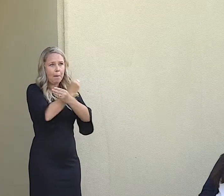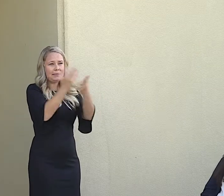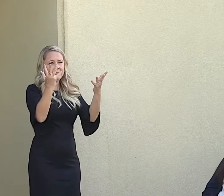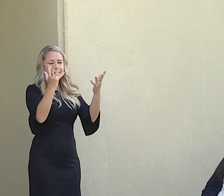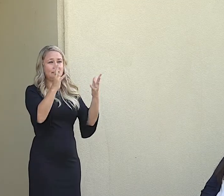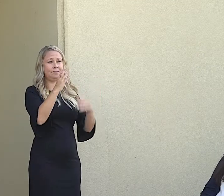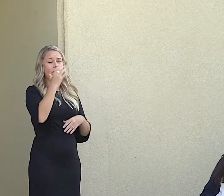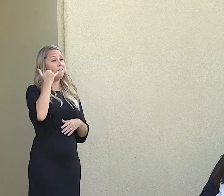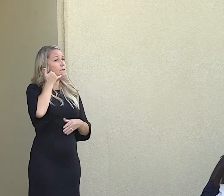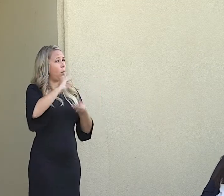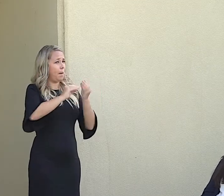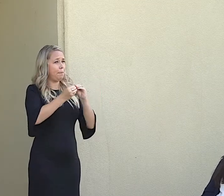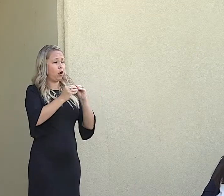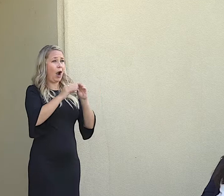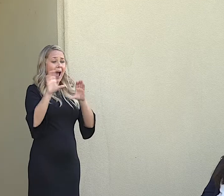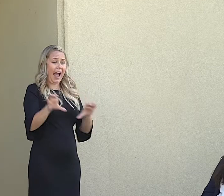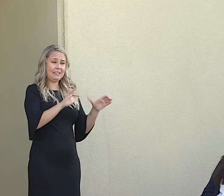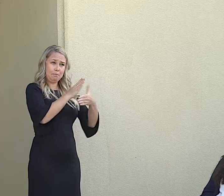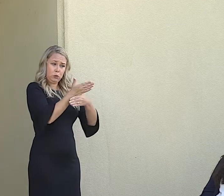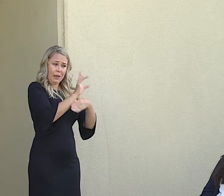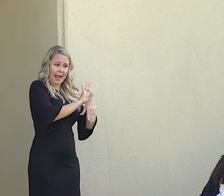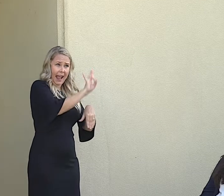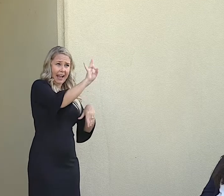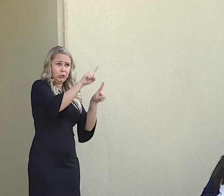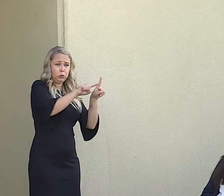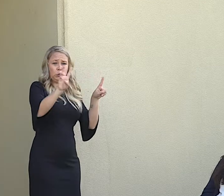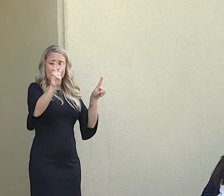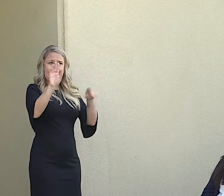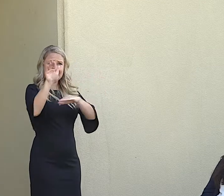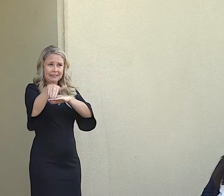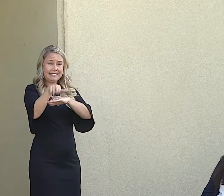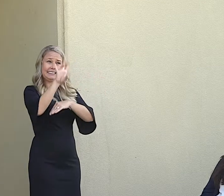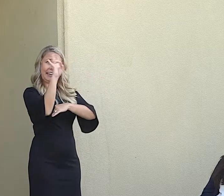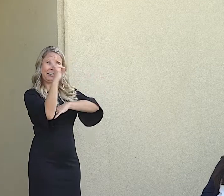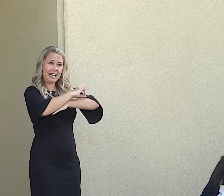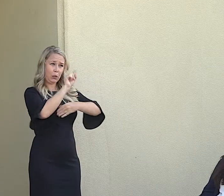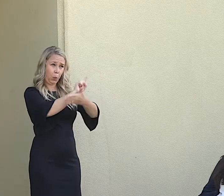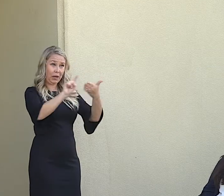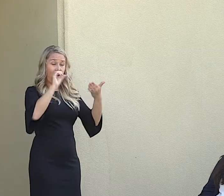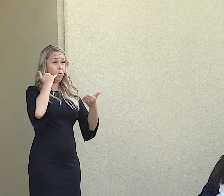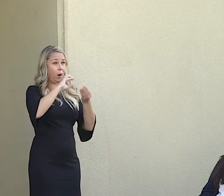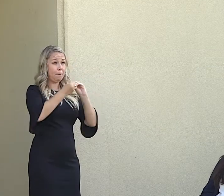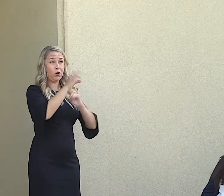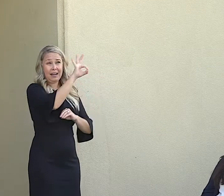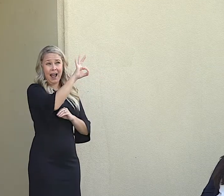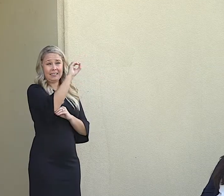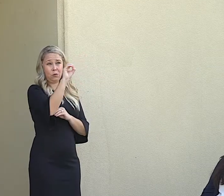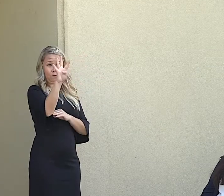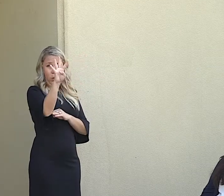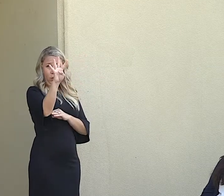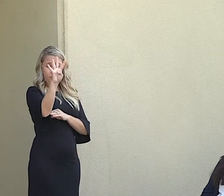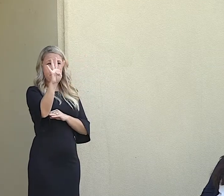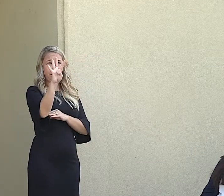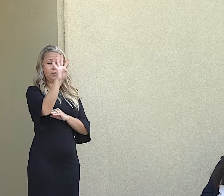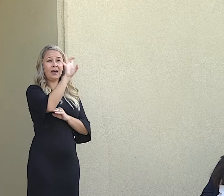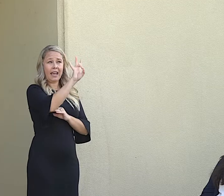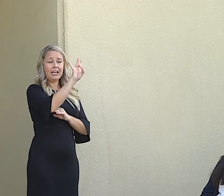The hotline is active between 8 a.m. and 6 p.m. 7 days a week. The number to reach is